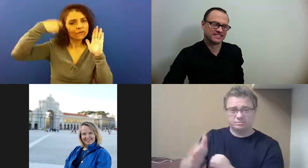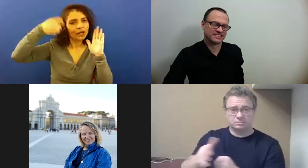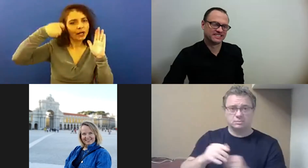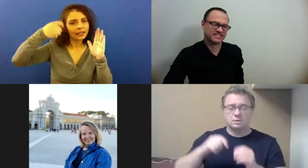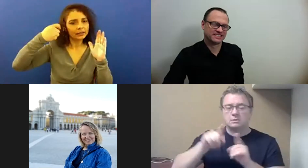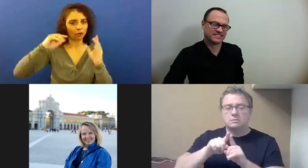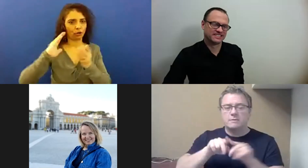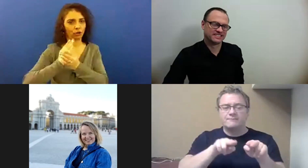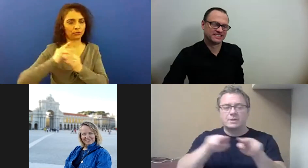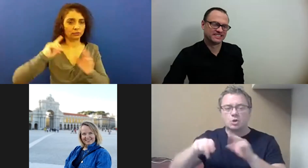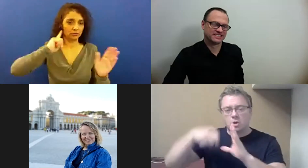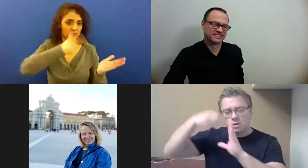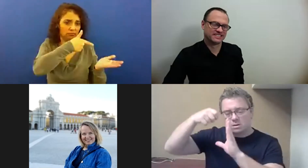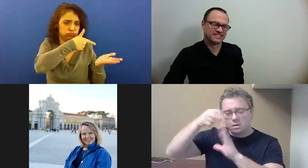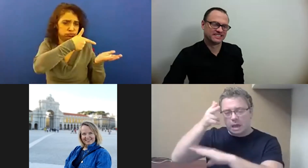Hearing women in Roma